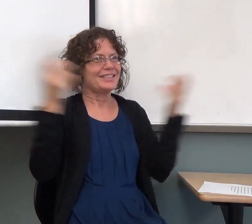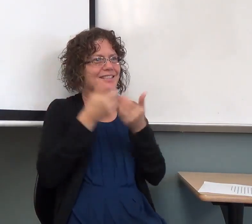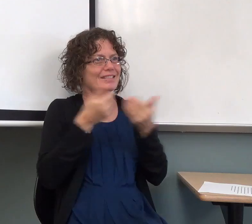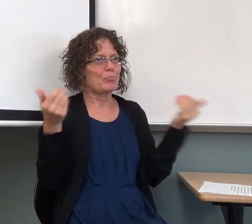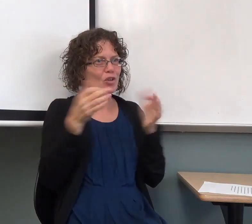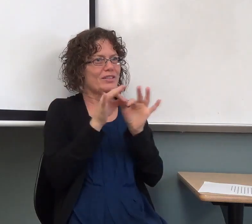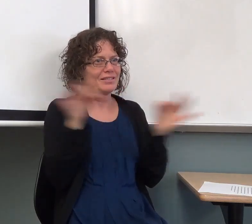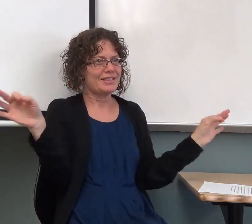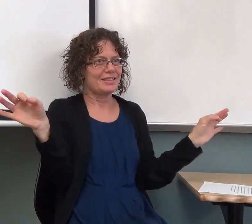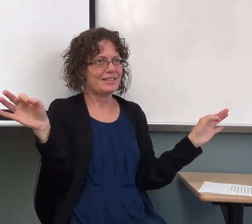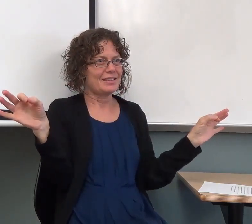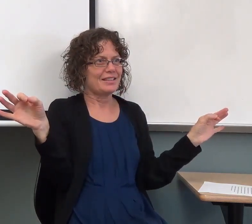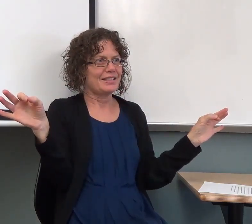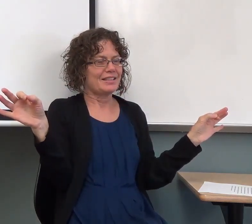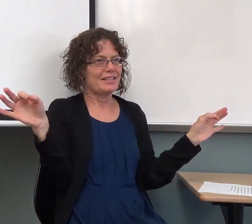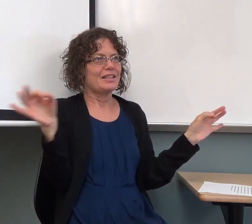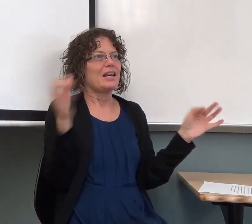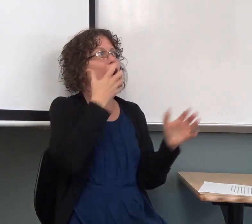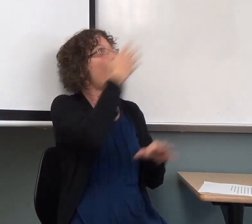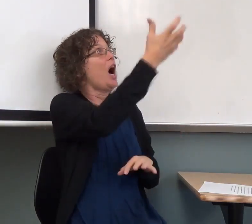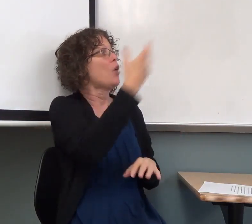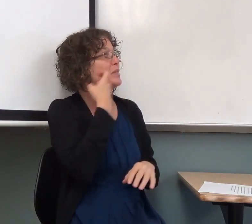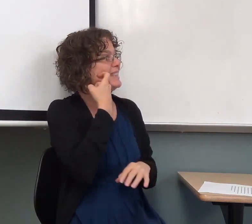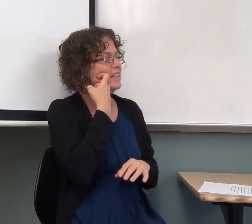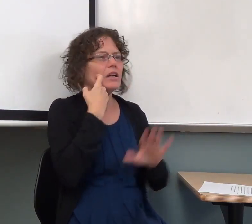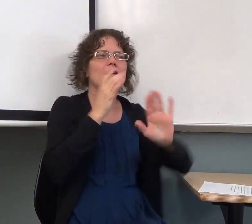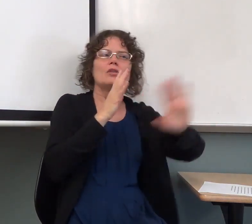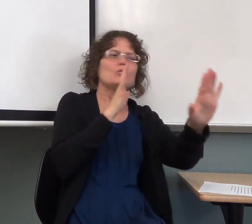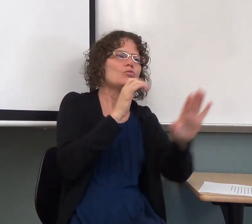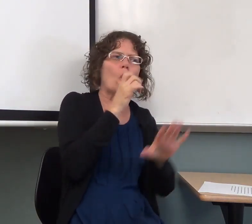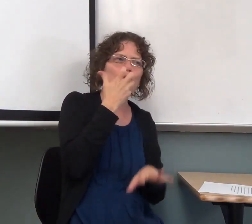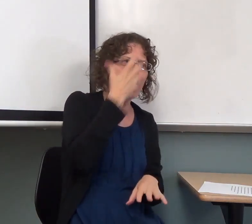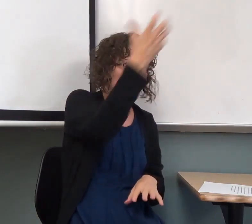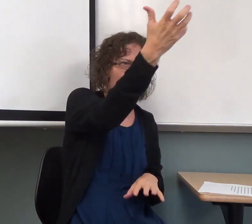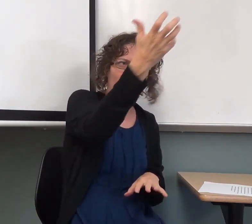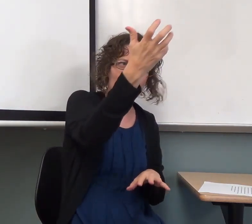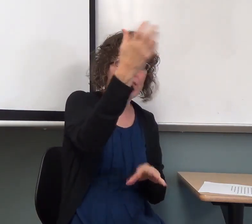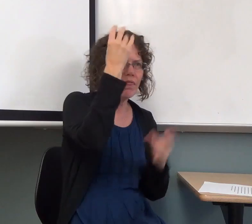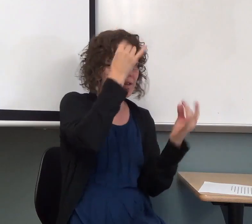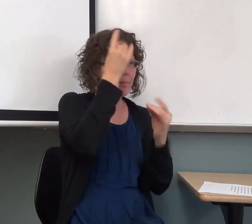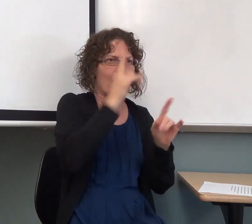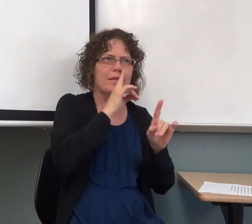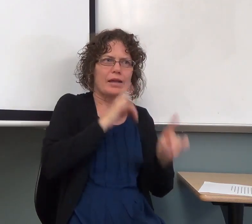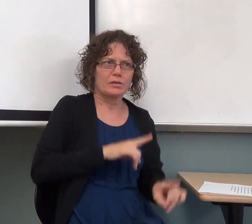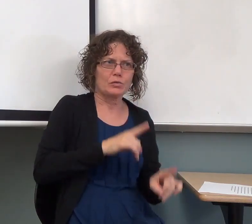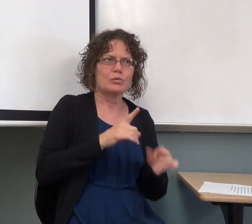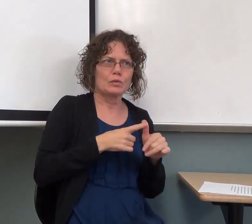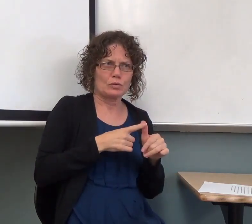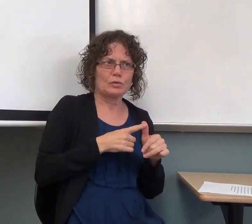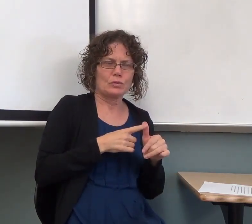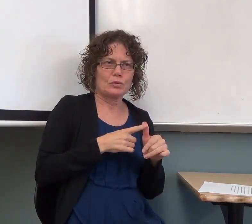Recent. Let's not shout out now. Let's try to think about our answers before we shout out the answer. Okay? You don't even know what my question was